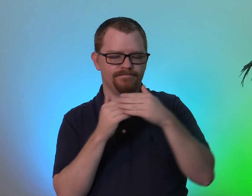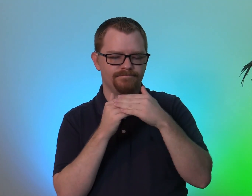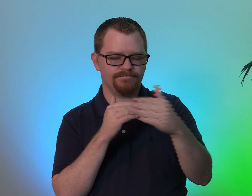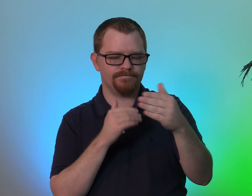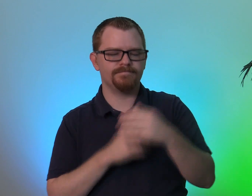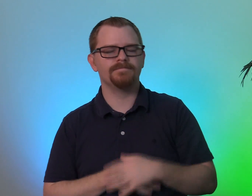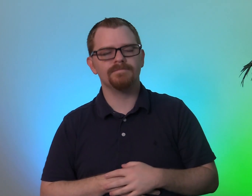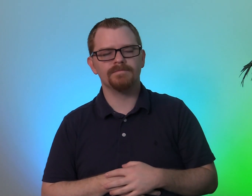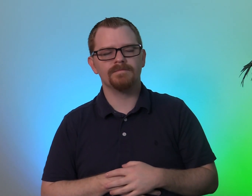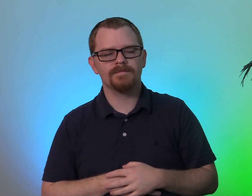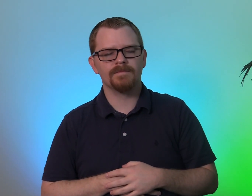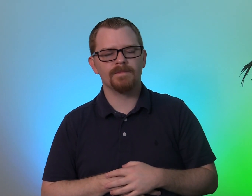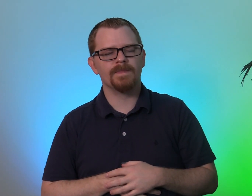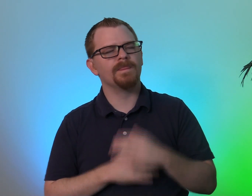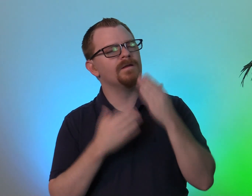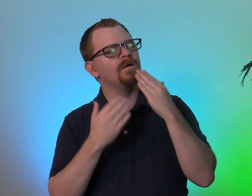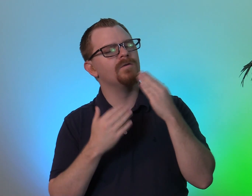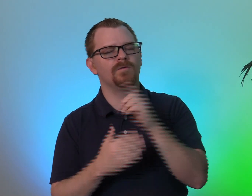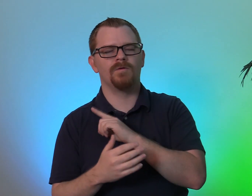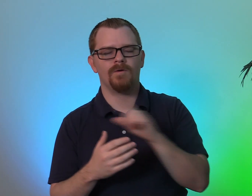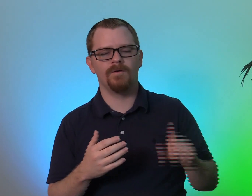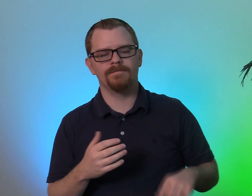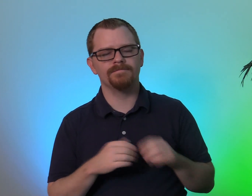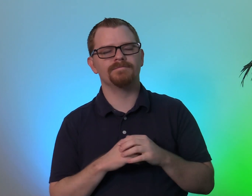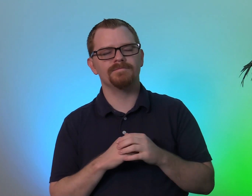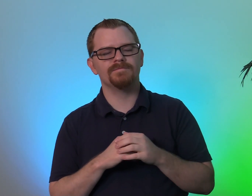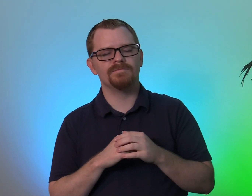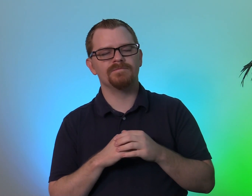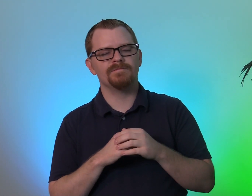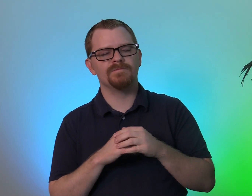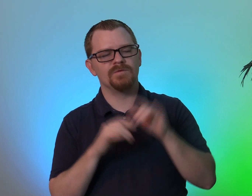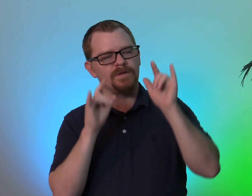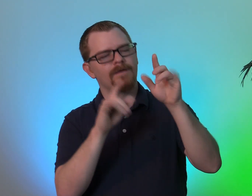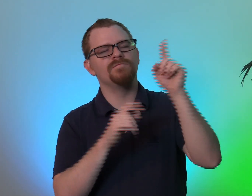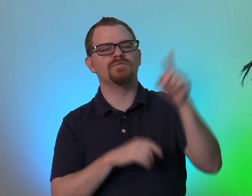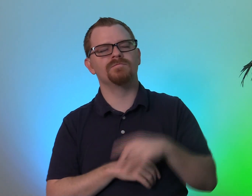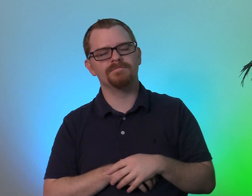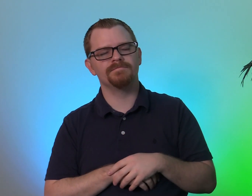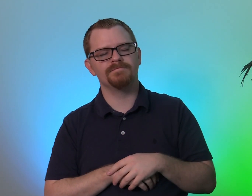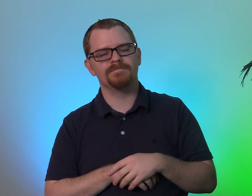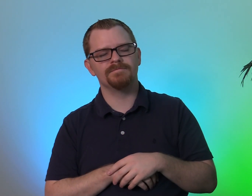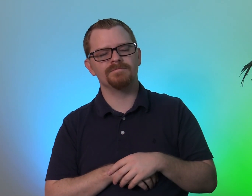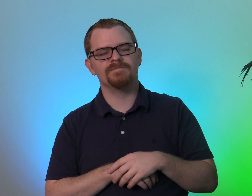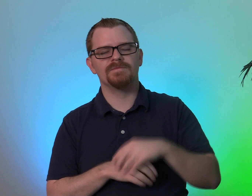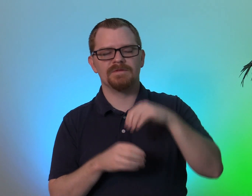to know you better in the future. Thank you, Lord. We